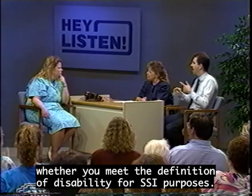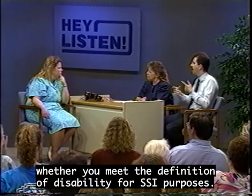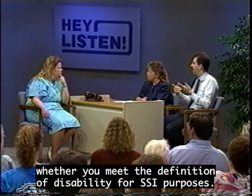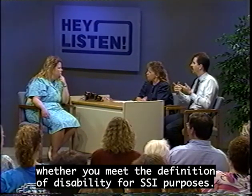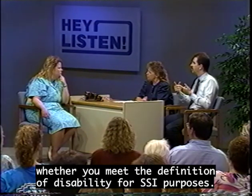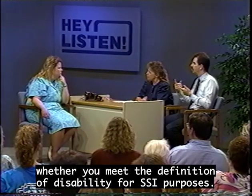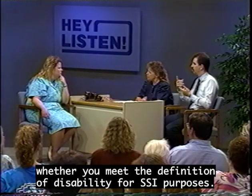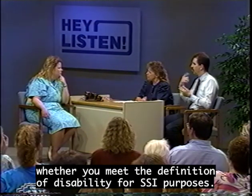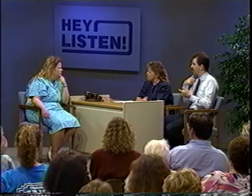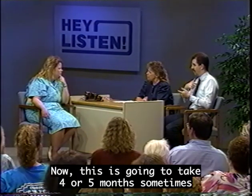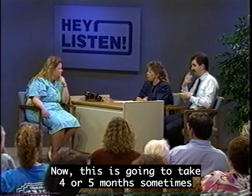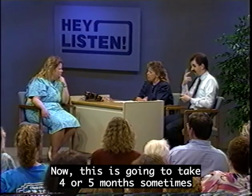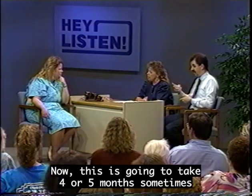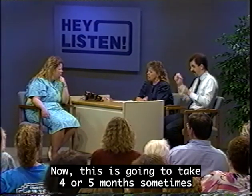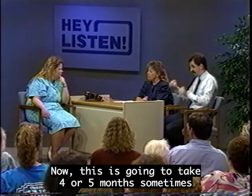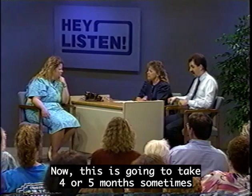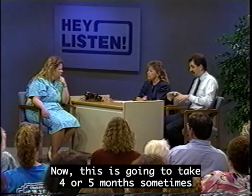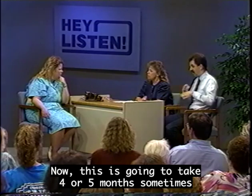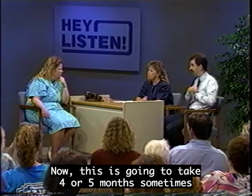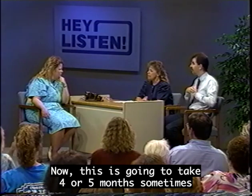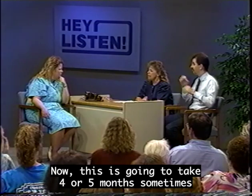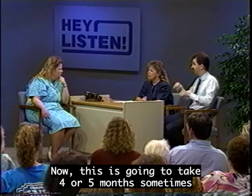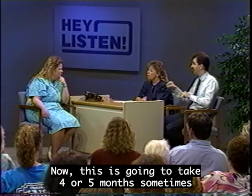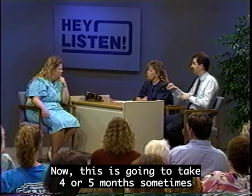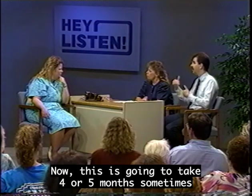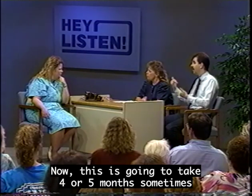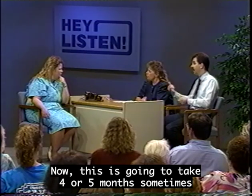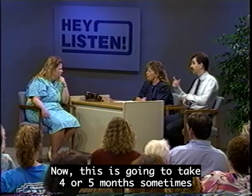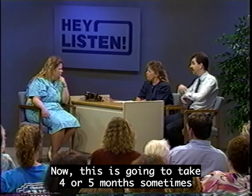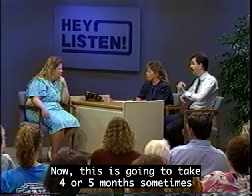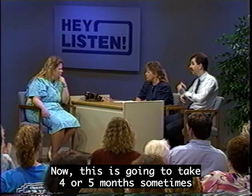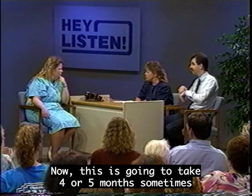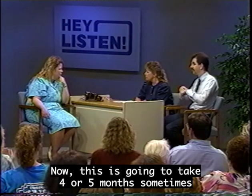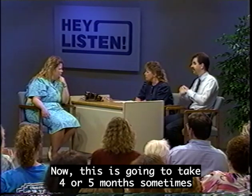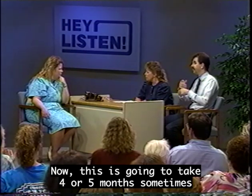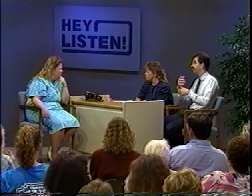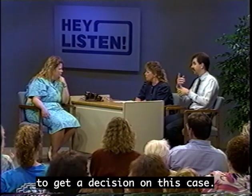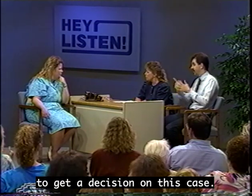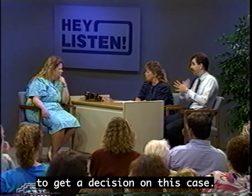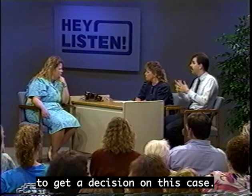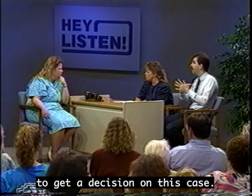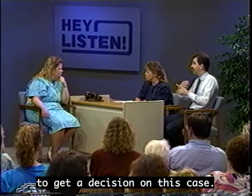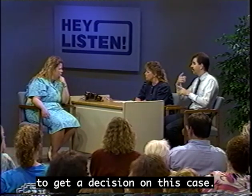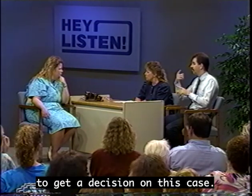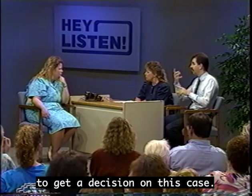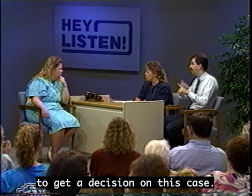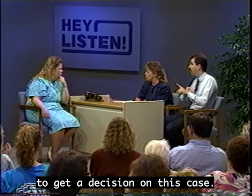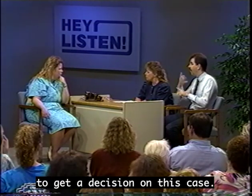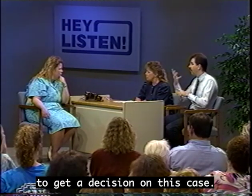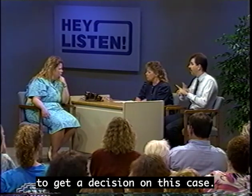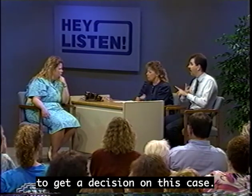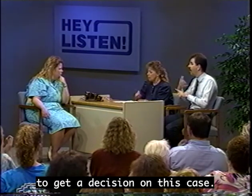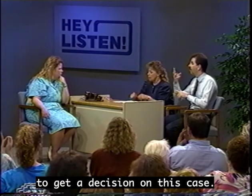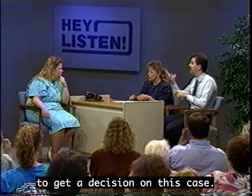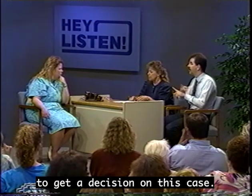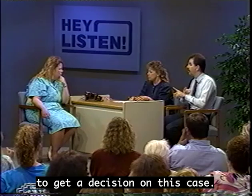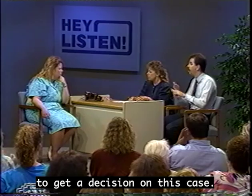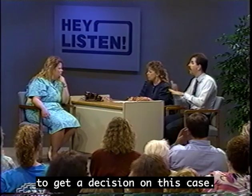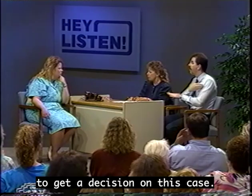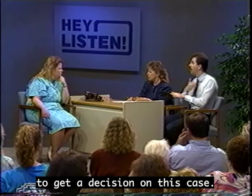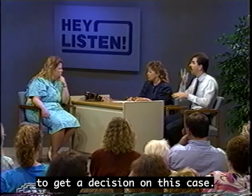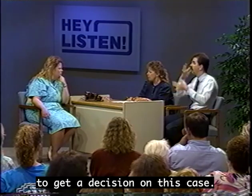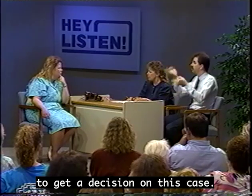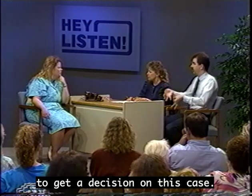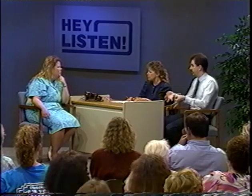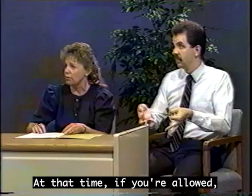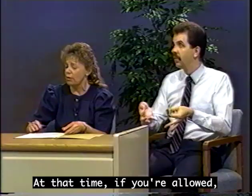for SSI purposes. Now, this is going to take 4 or 5 months sometimes to get a decision